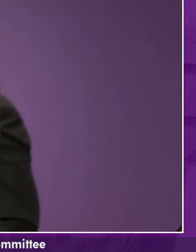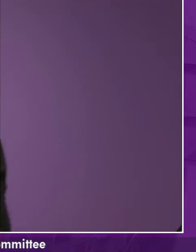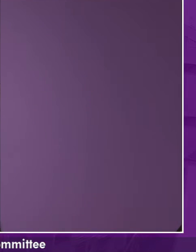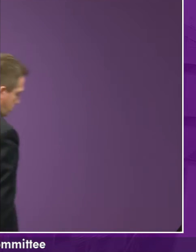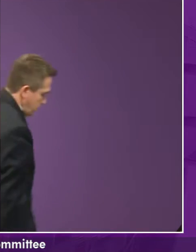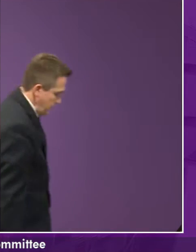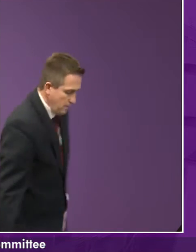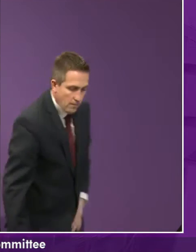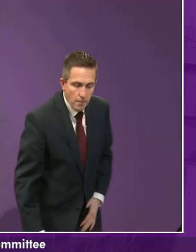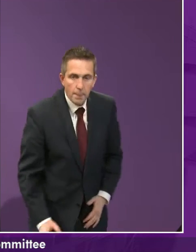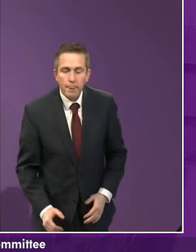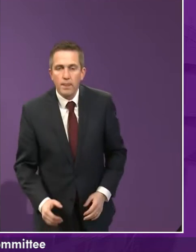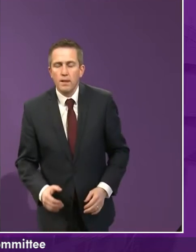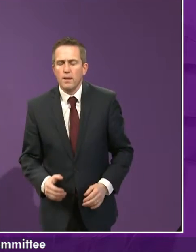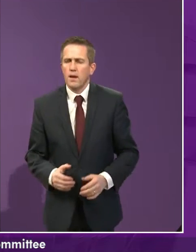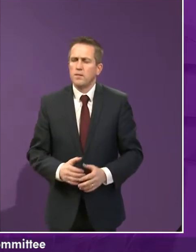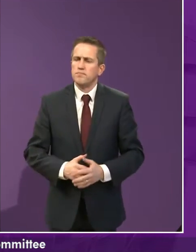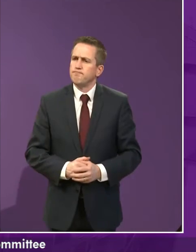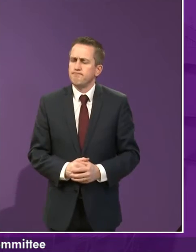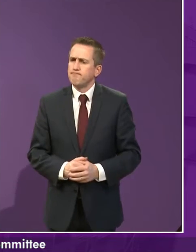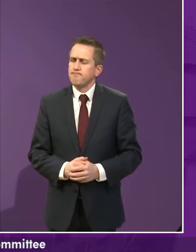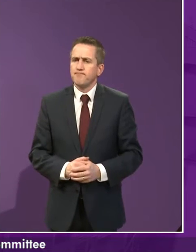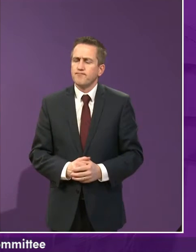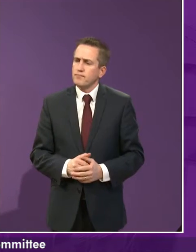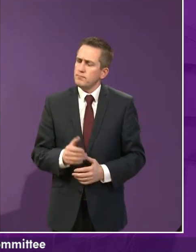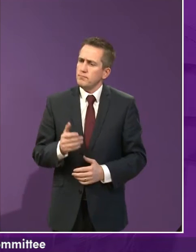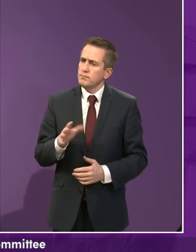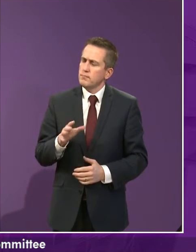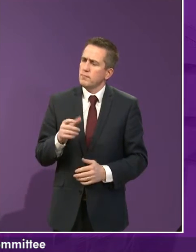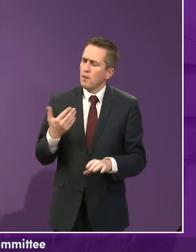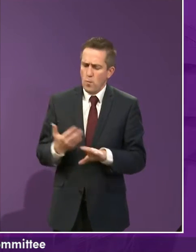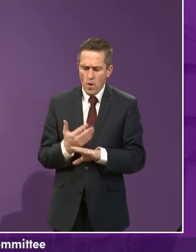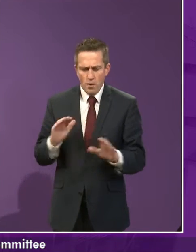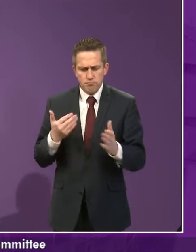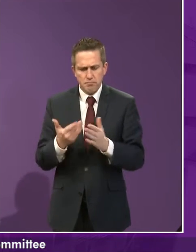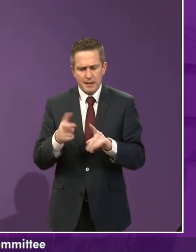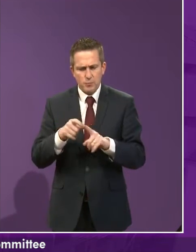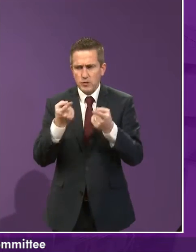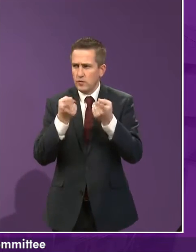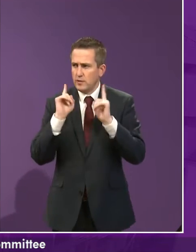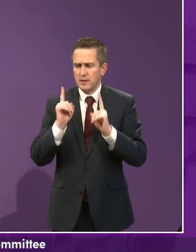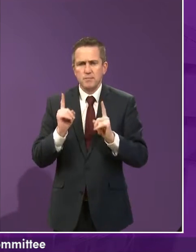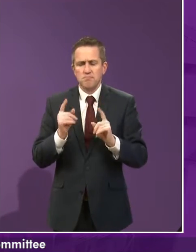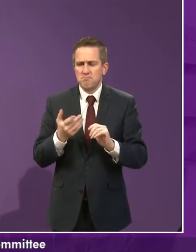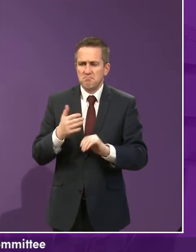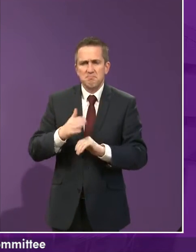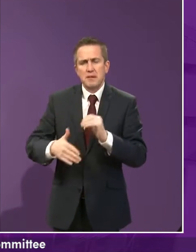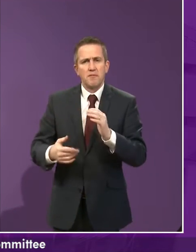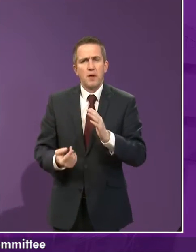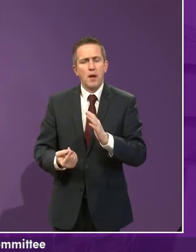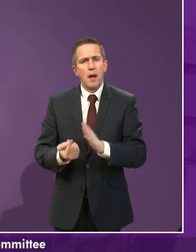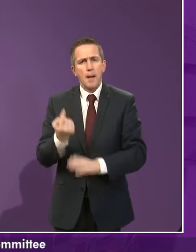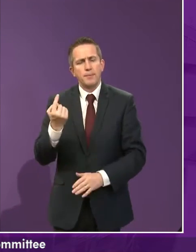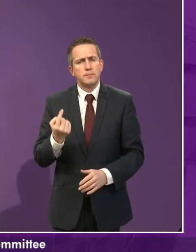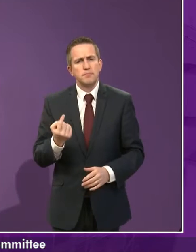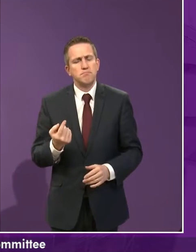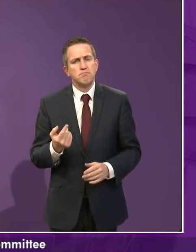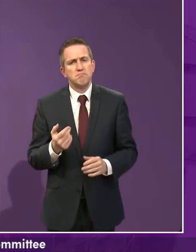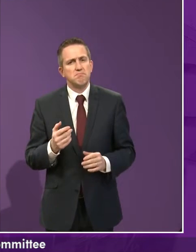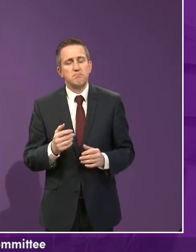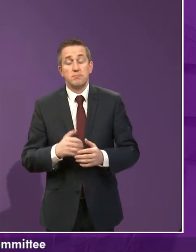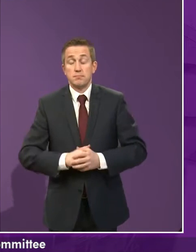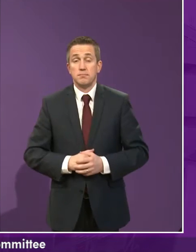To be honest, that's never occurred in my time there, or not to my knowledge within the disability service.